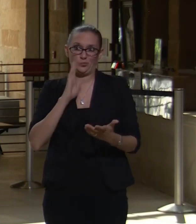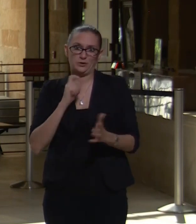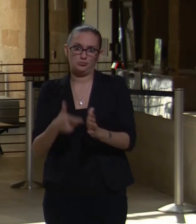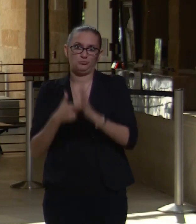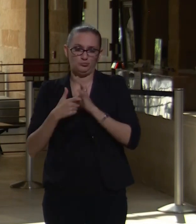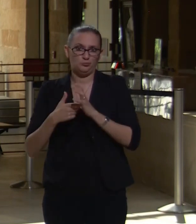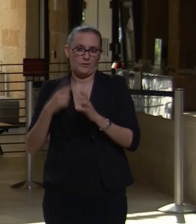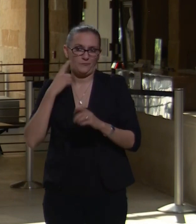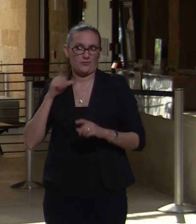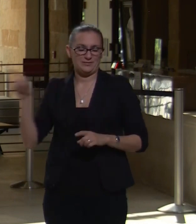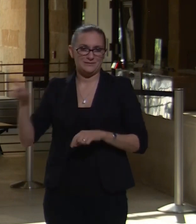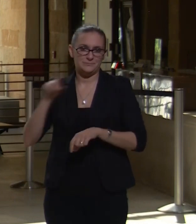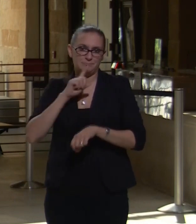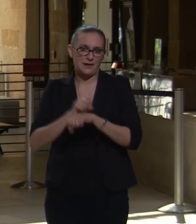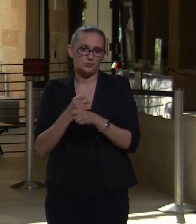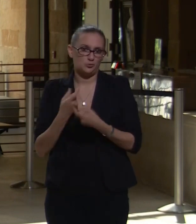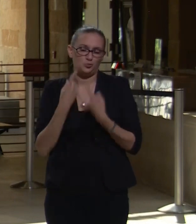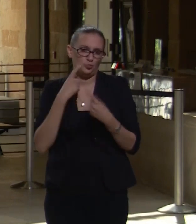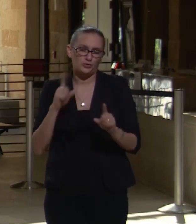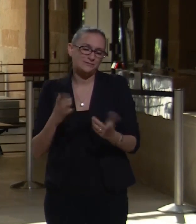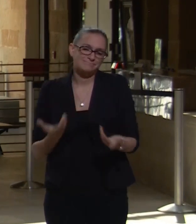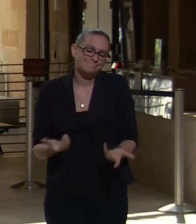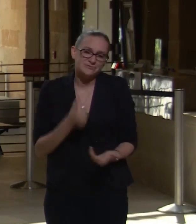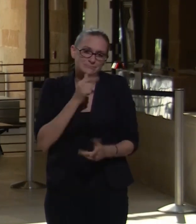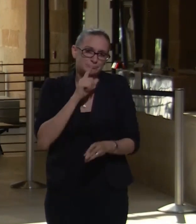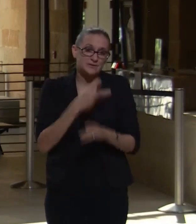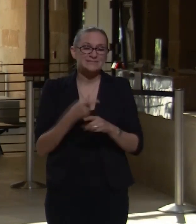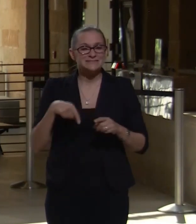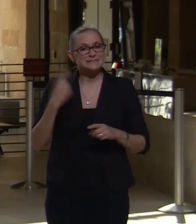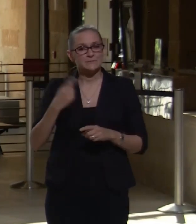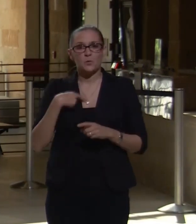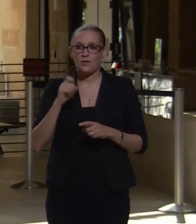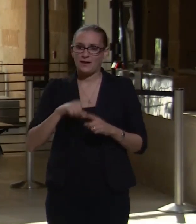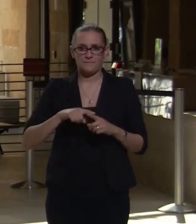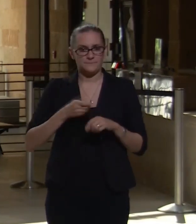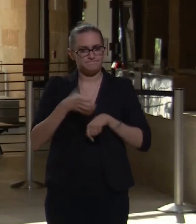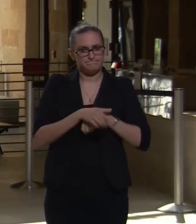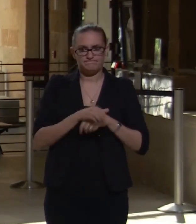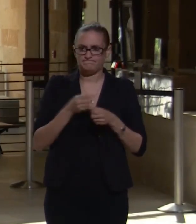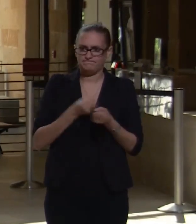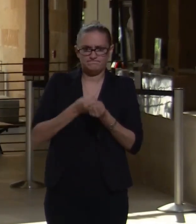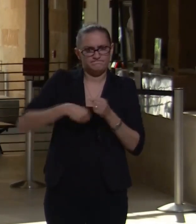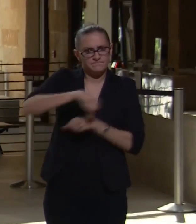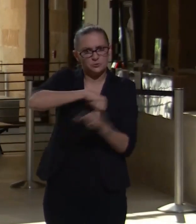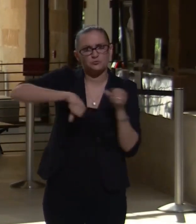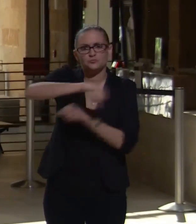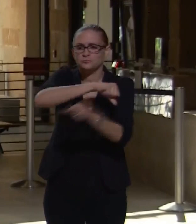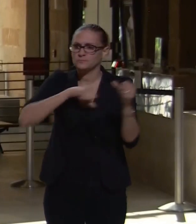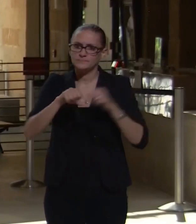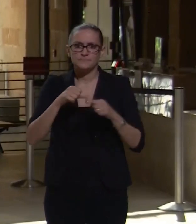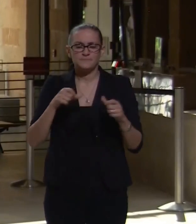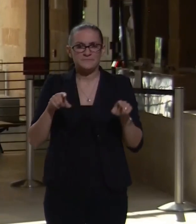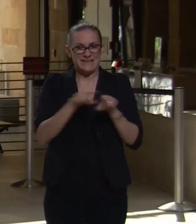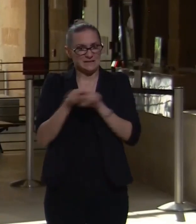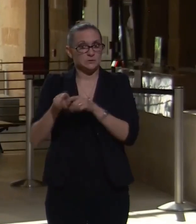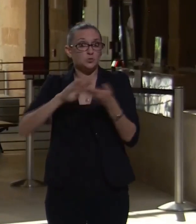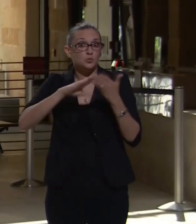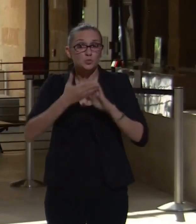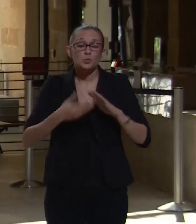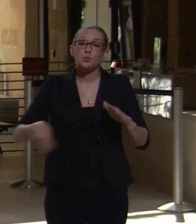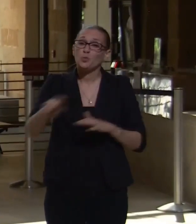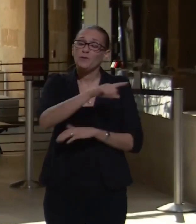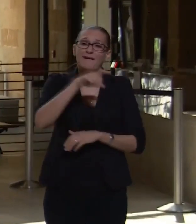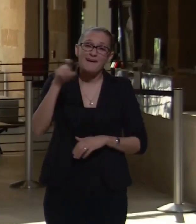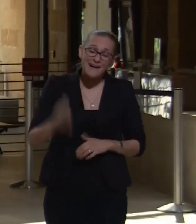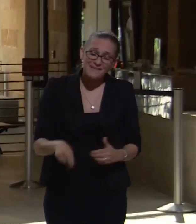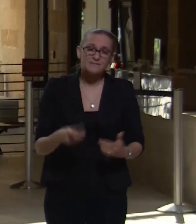to actually work. This is something we're going to have to enforce among ourselves. This is something that we, as a community, are going to